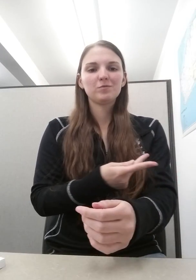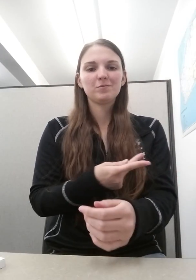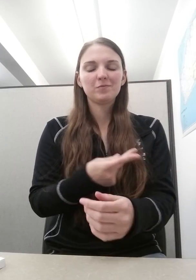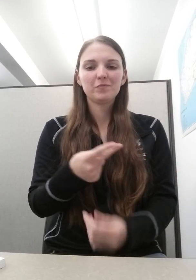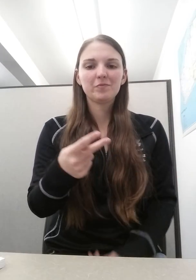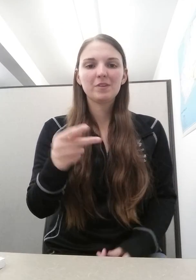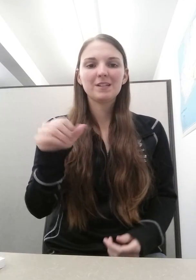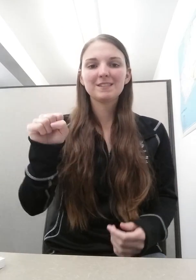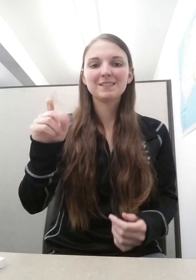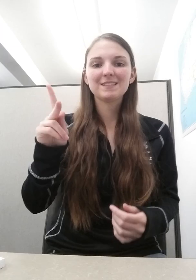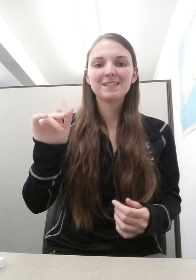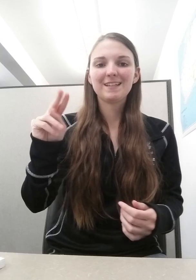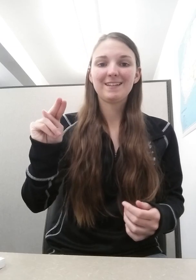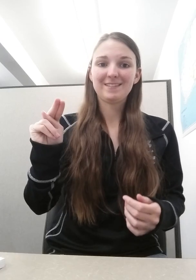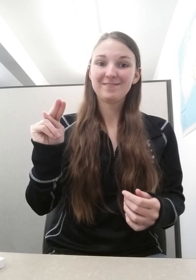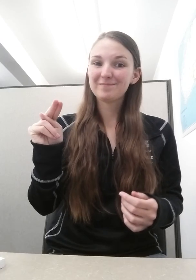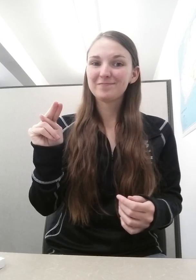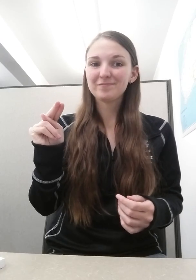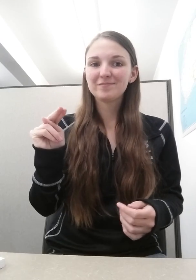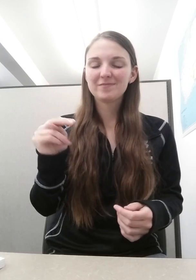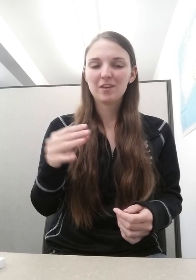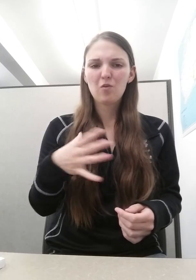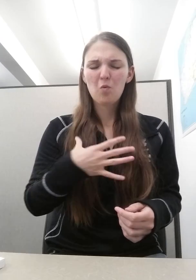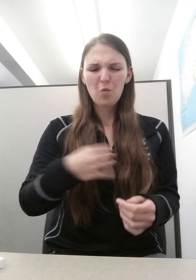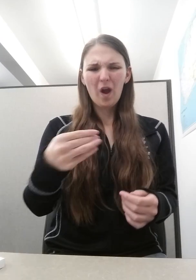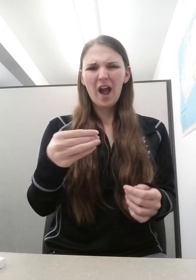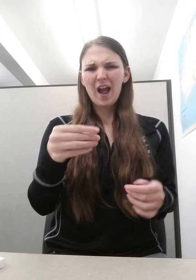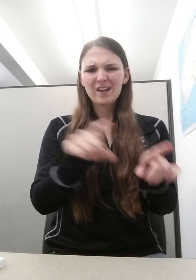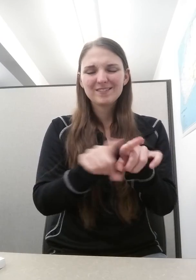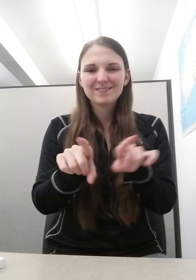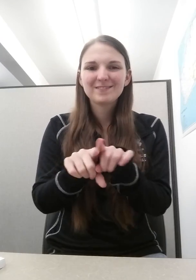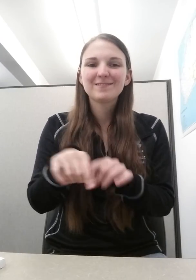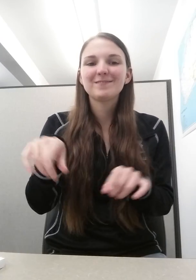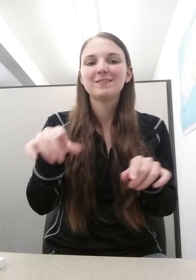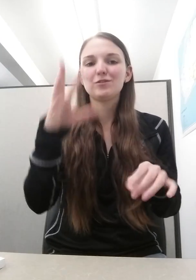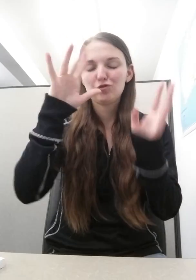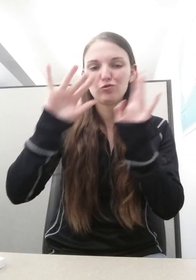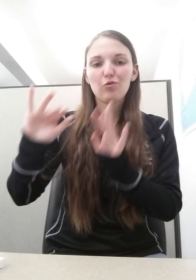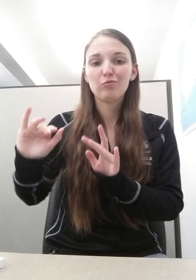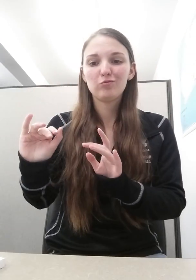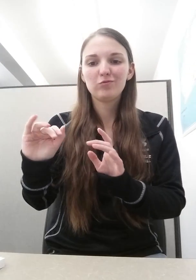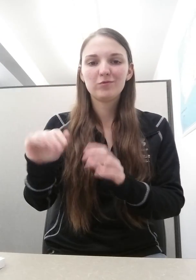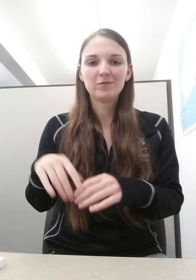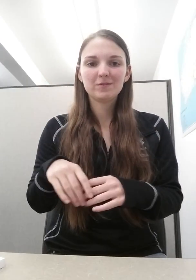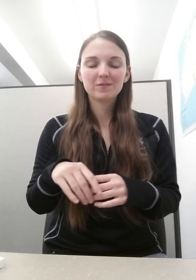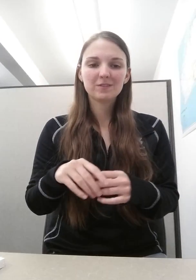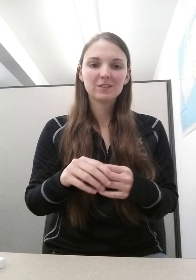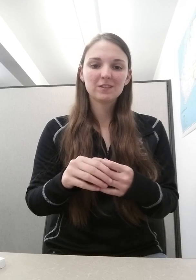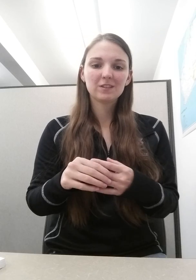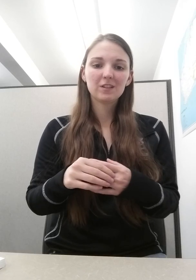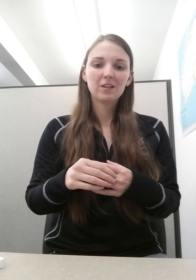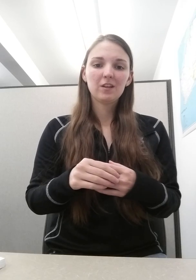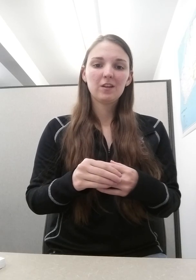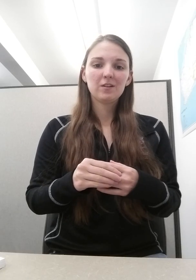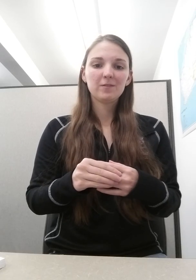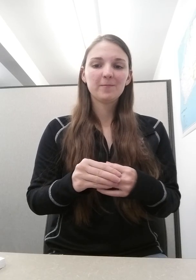that somebody go around drinking beer and get paid for it, but he did. This was a time when people loved rules. You got to understand that. There were rules for everything,